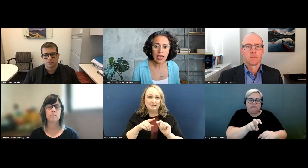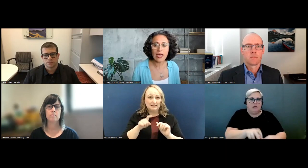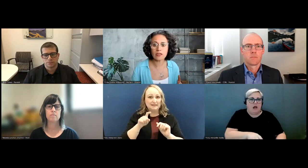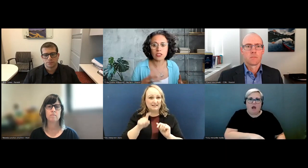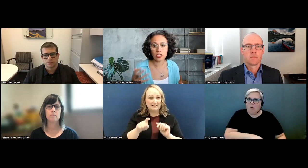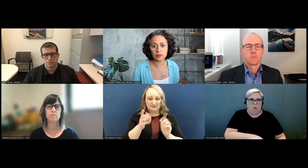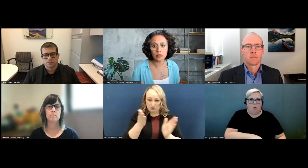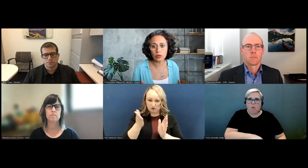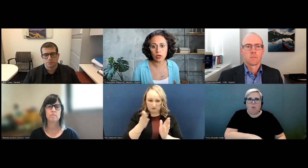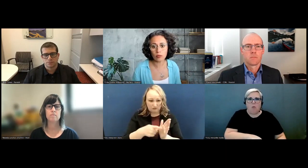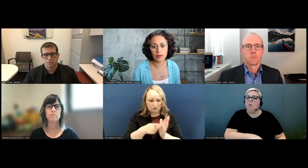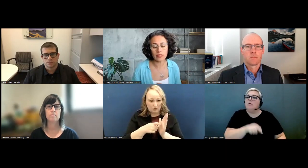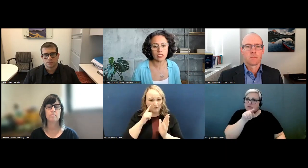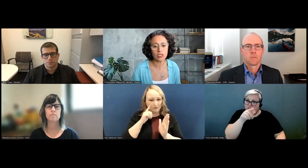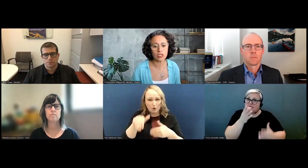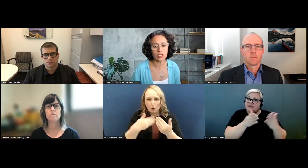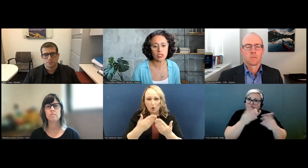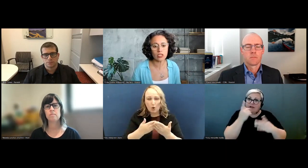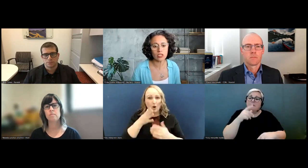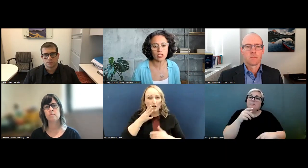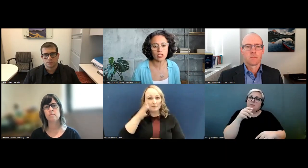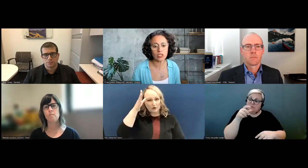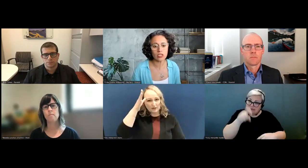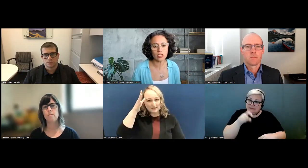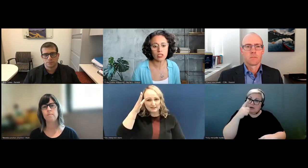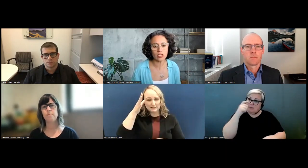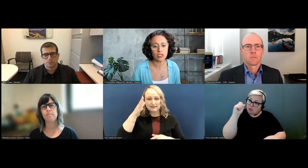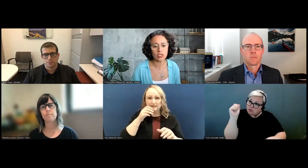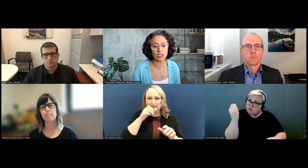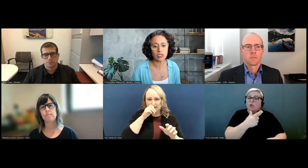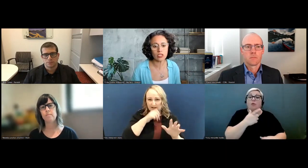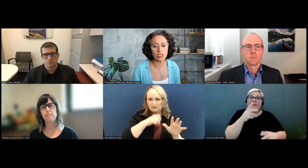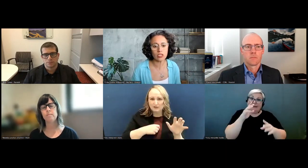parents, and children who come with